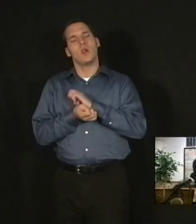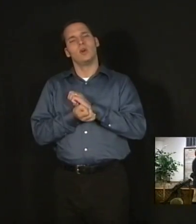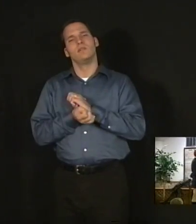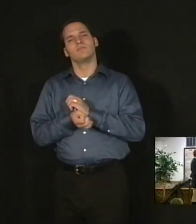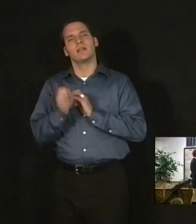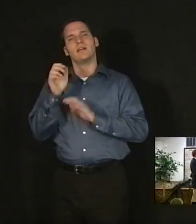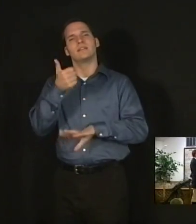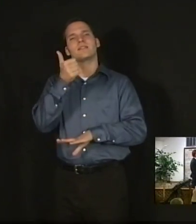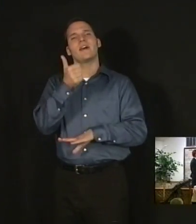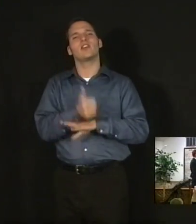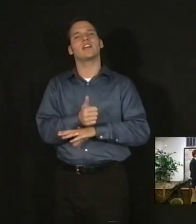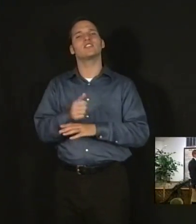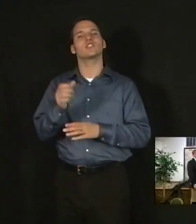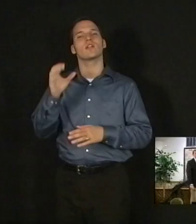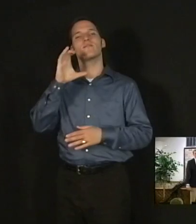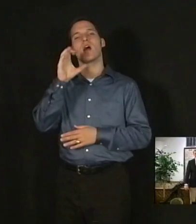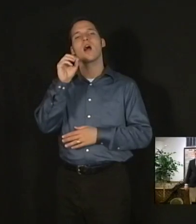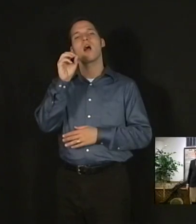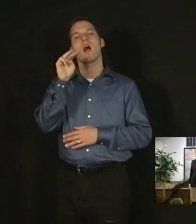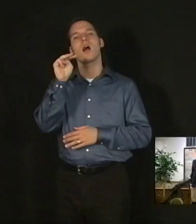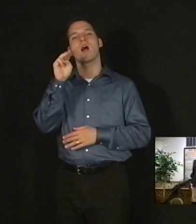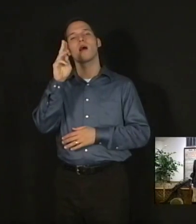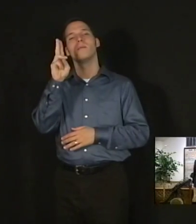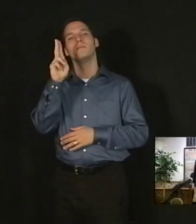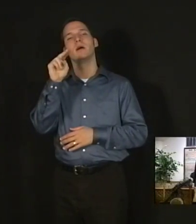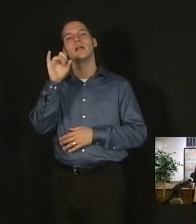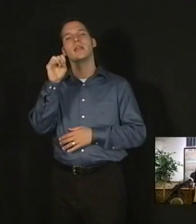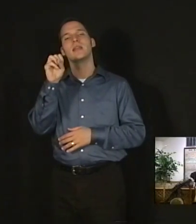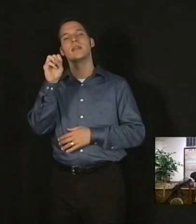Evolution is the foundation for communism.